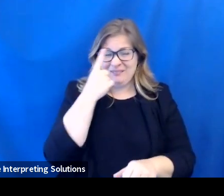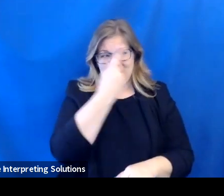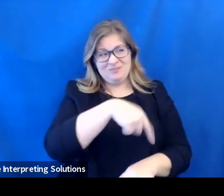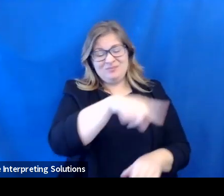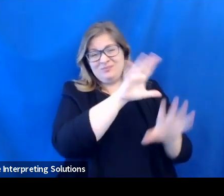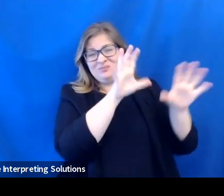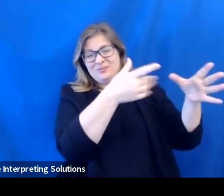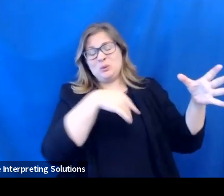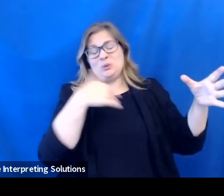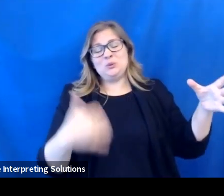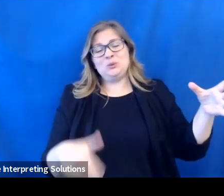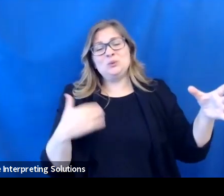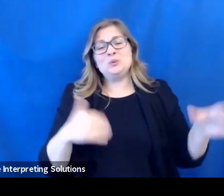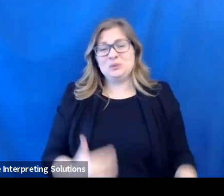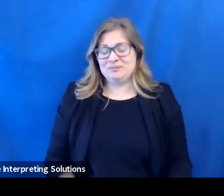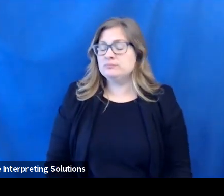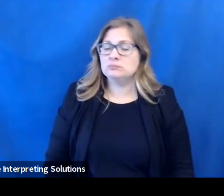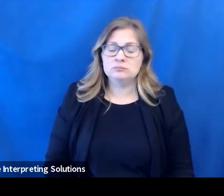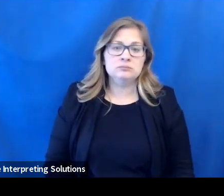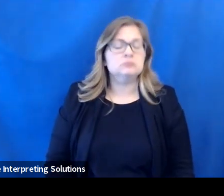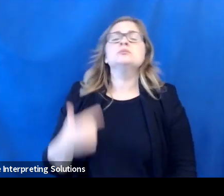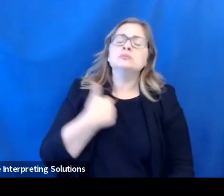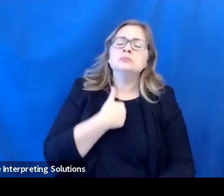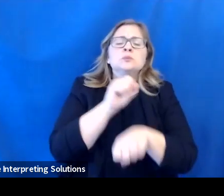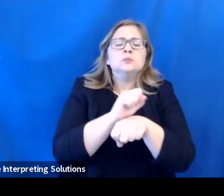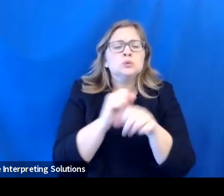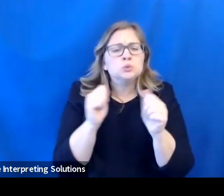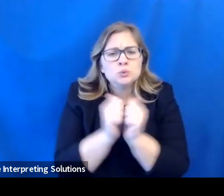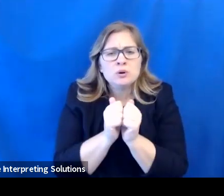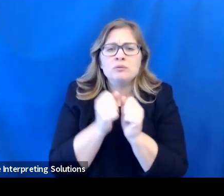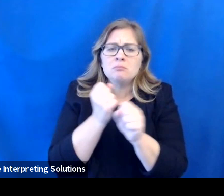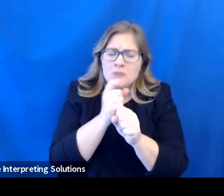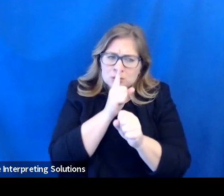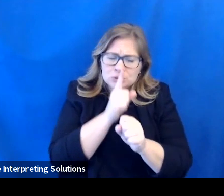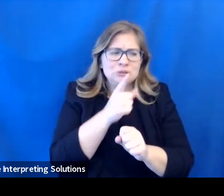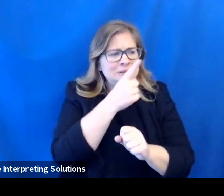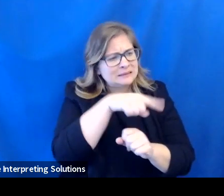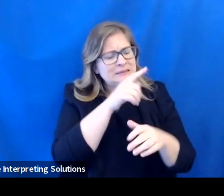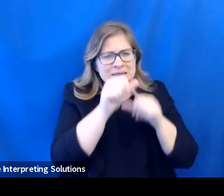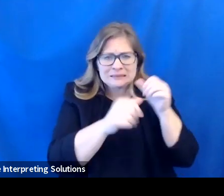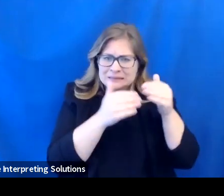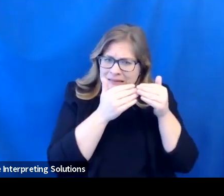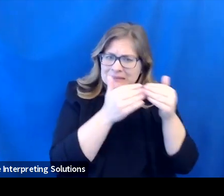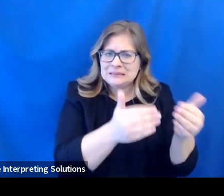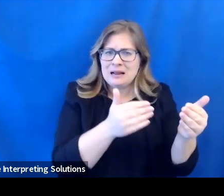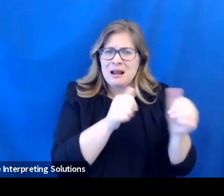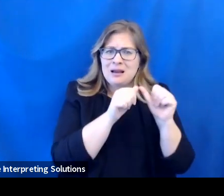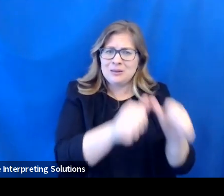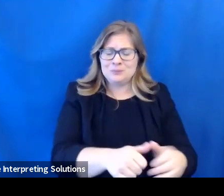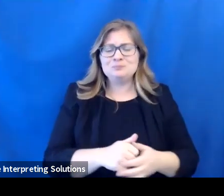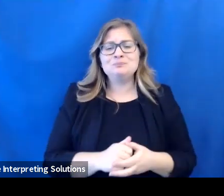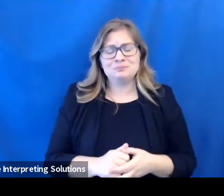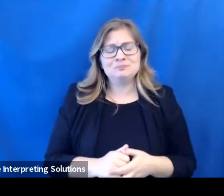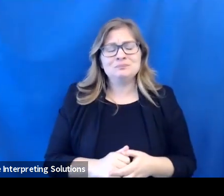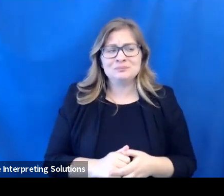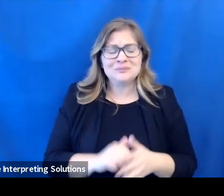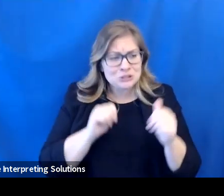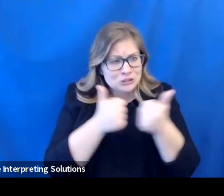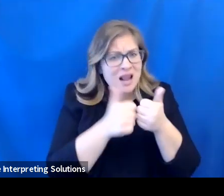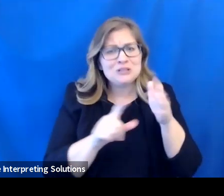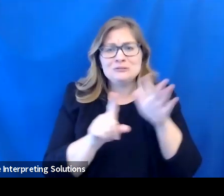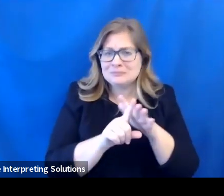work to get Minnesota through this, and we'll meet whatever challenge pops up next. Now I'm going to hand things off to Commissioner